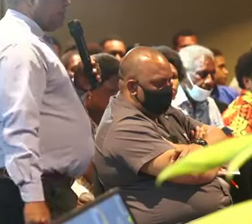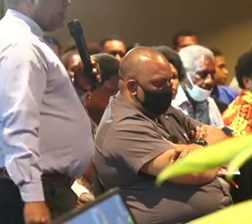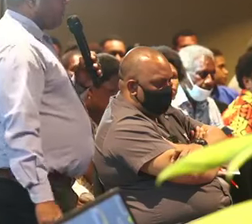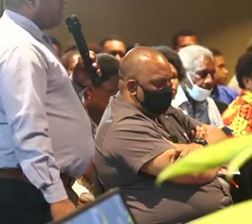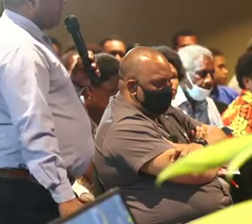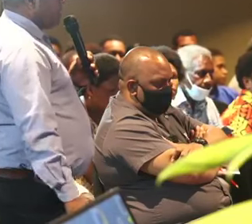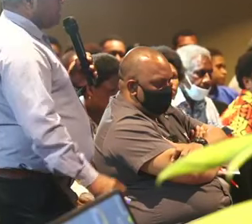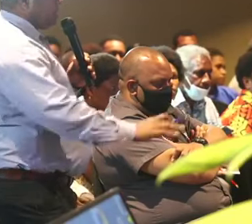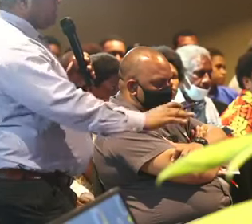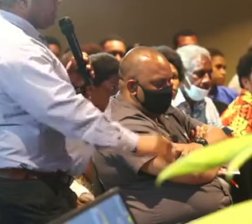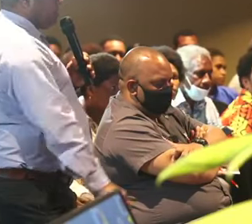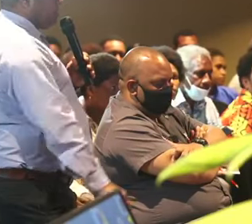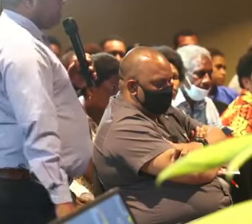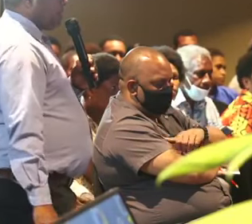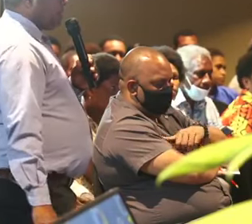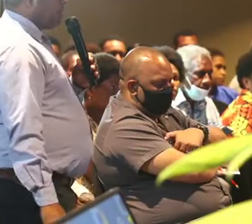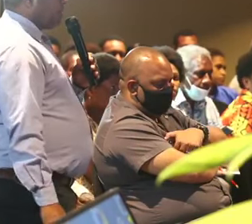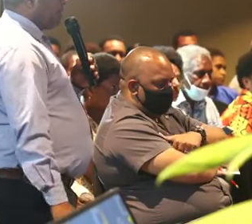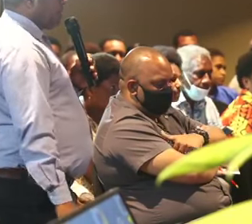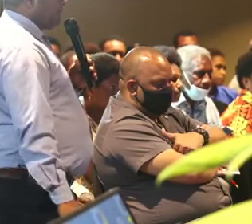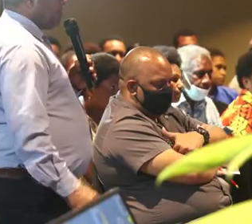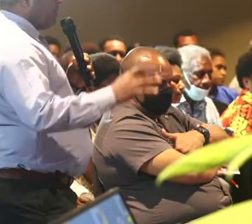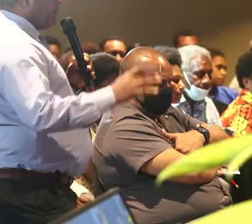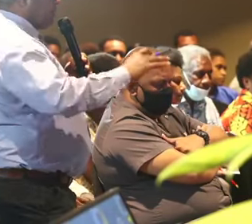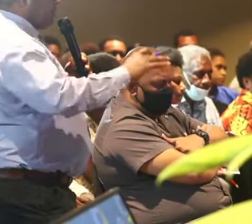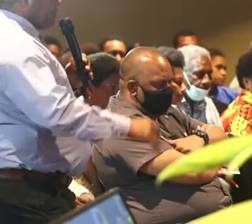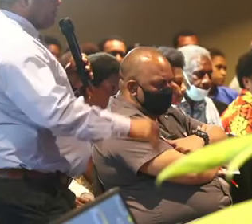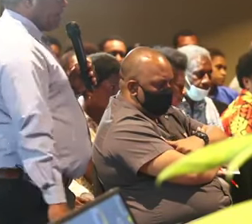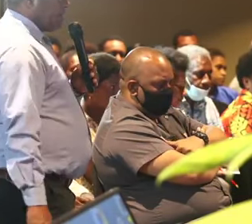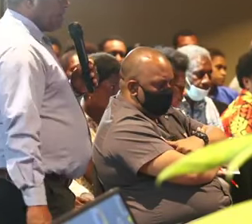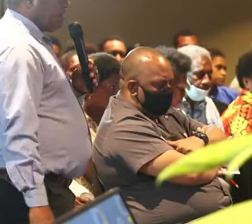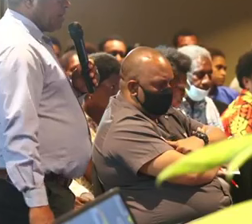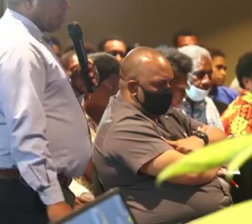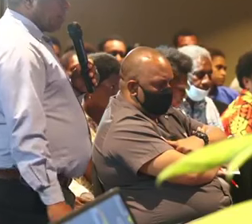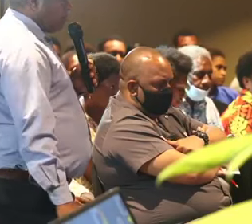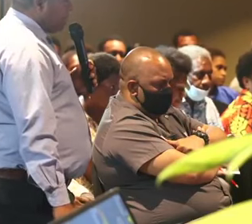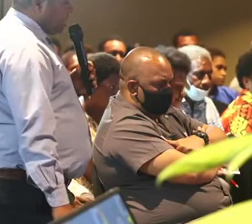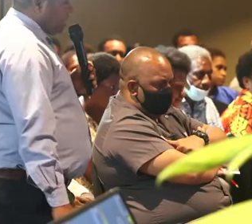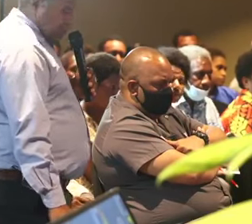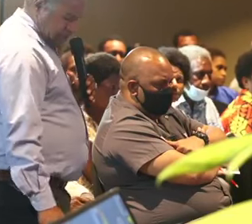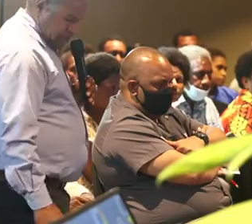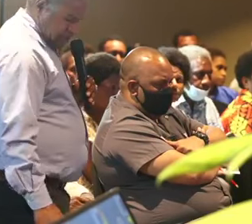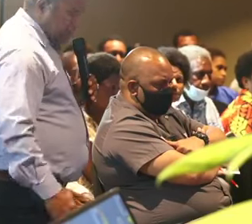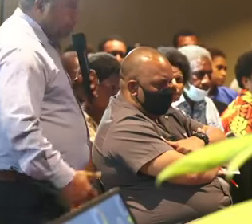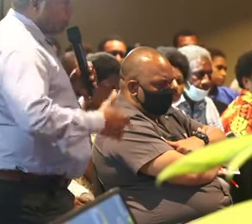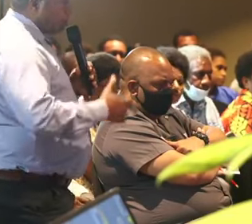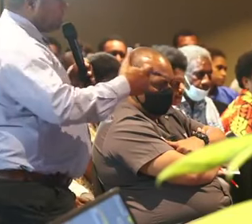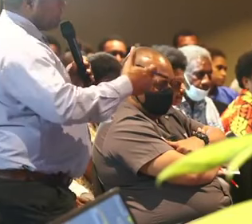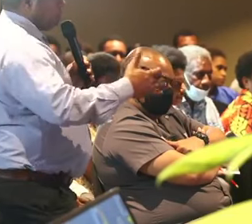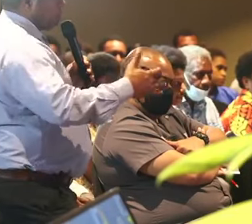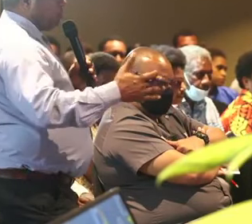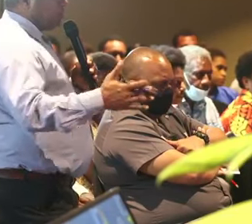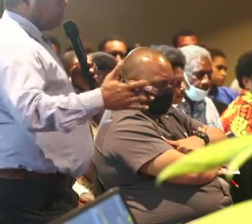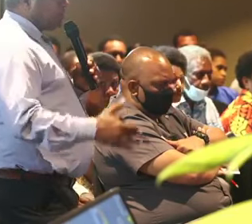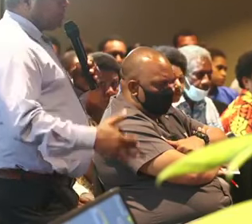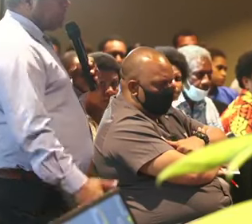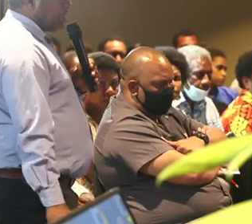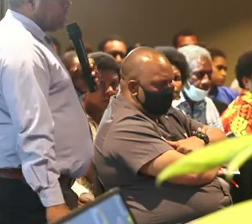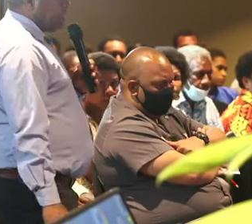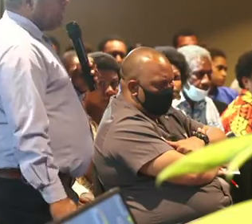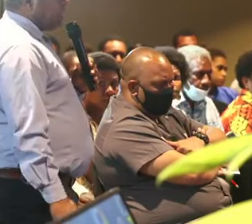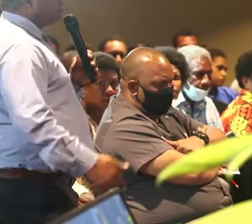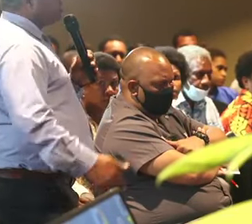the mantra for government take Pawanini back and by effect law this law. So me just like asking this law process you will put in the